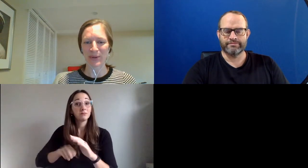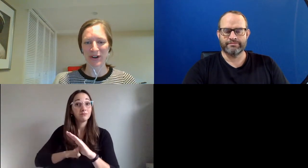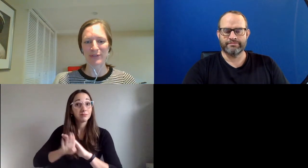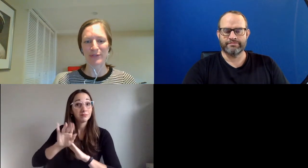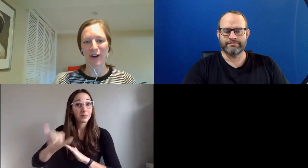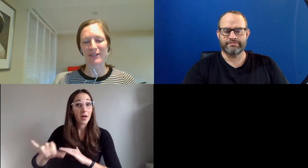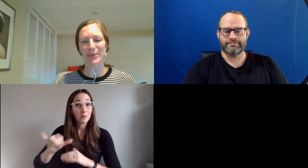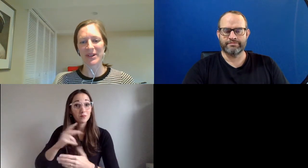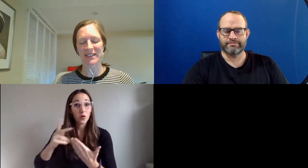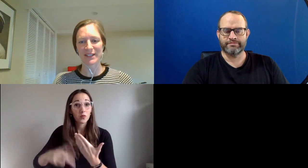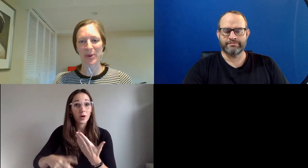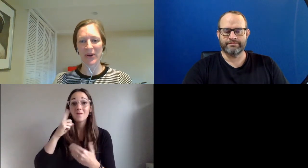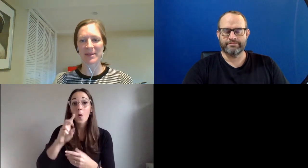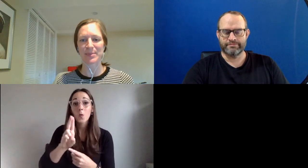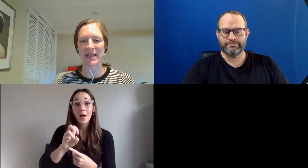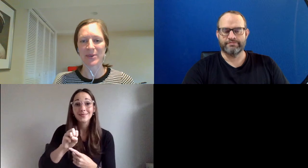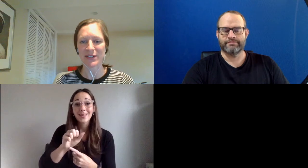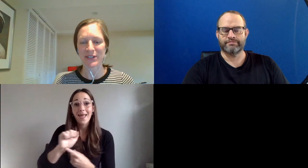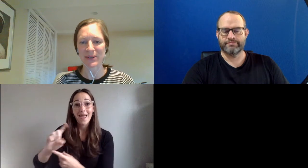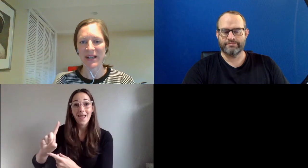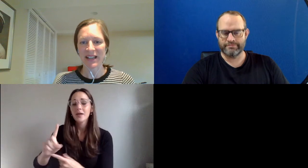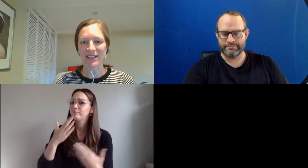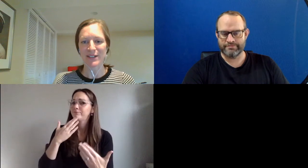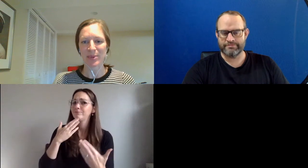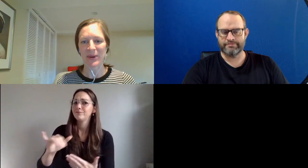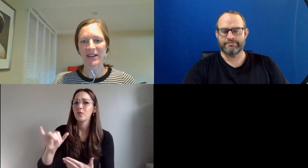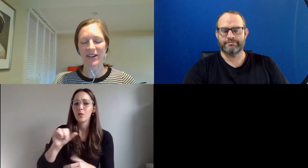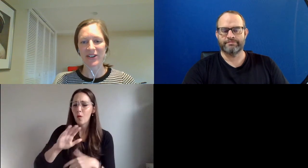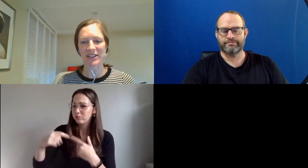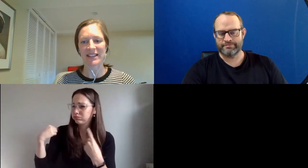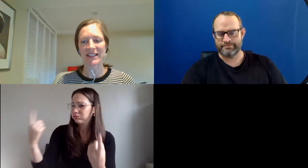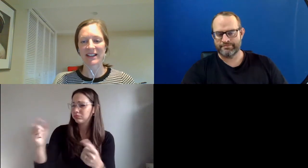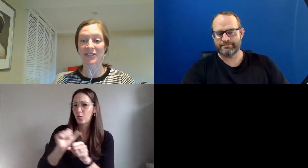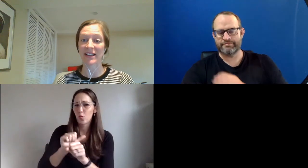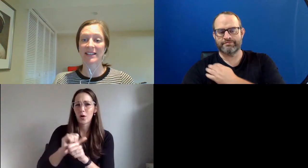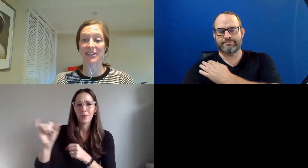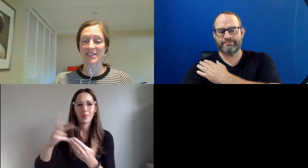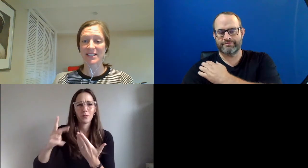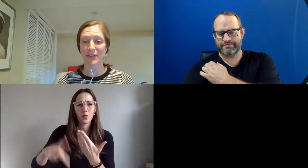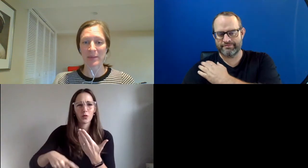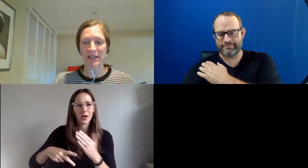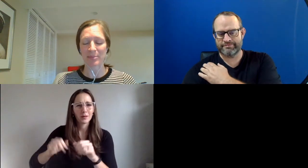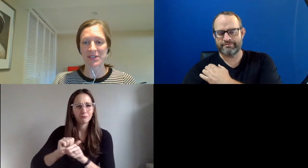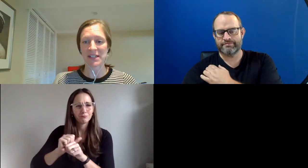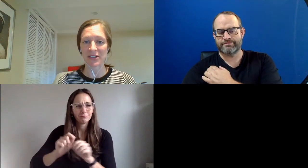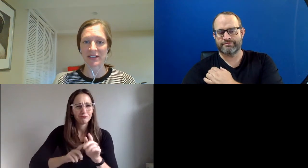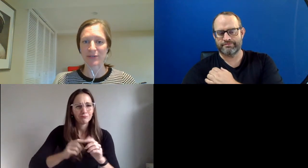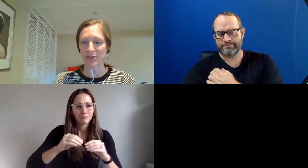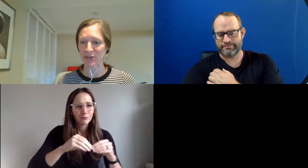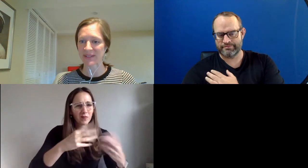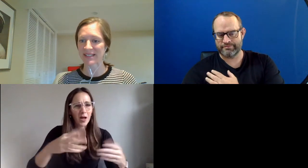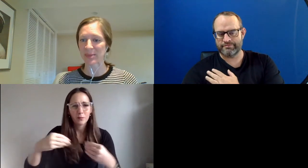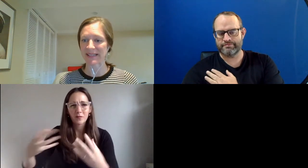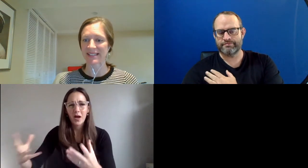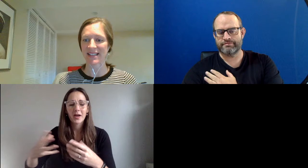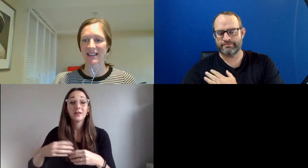And so we're grateful for all of the work that this program has been able to do to support early grade literacy development, particularly for